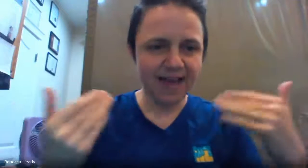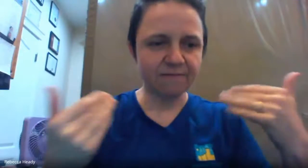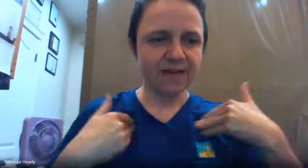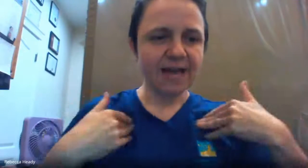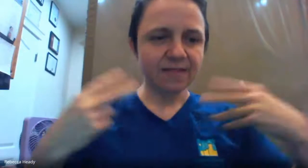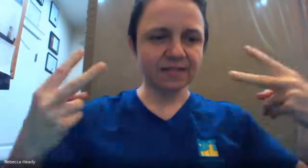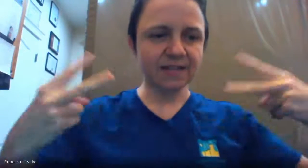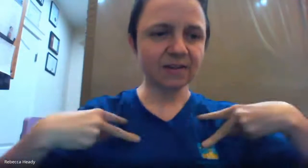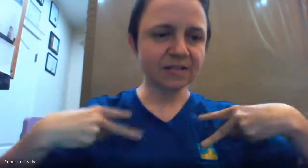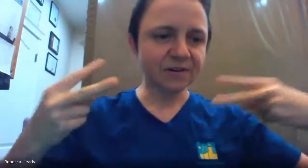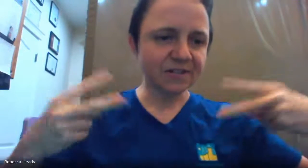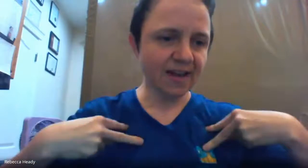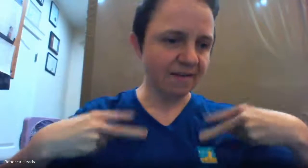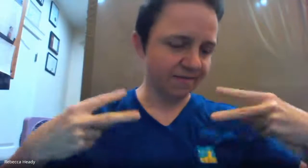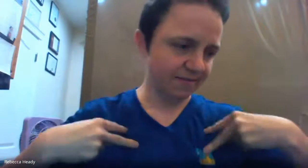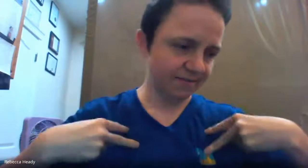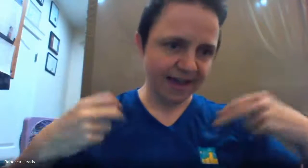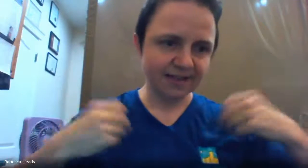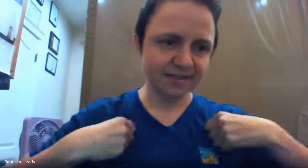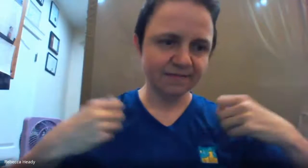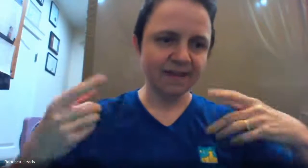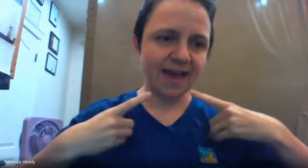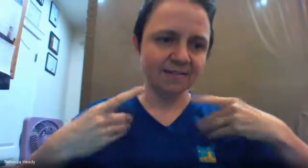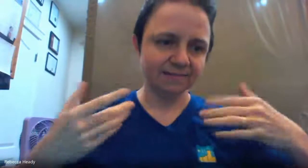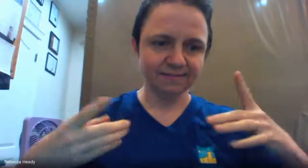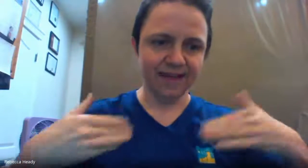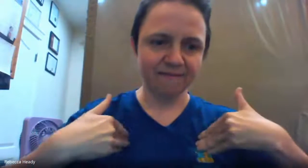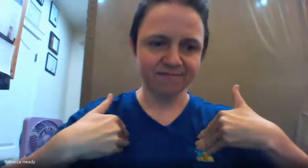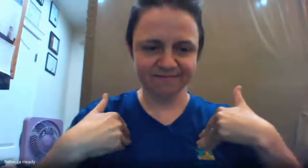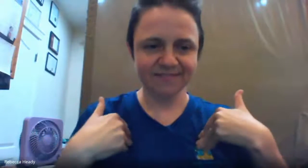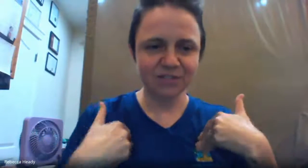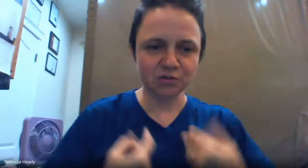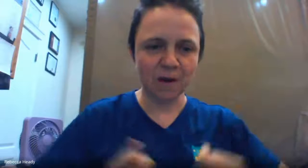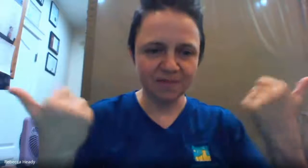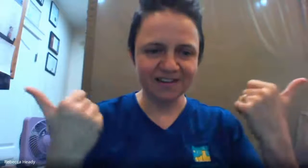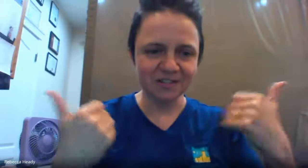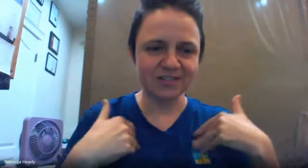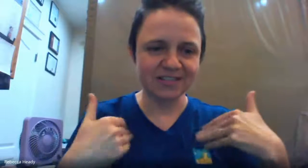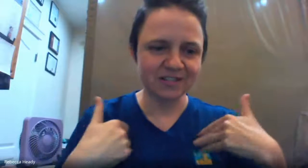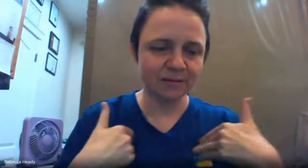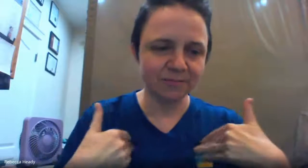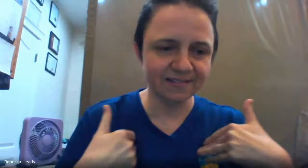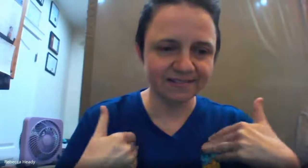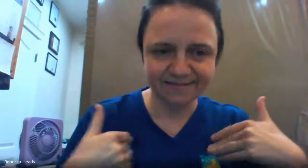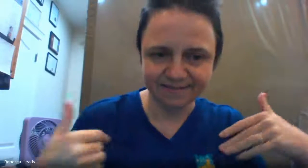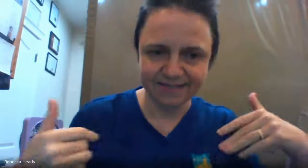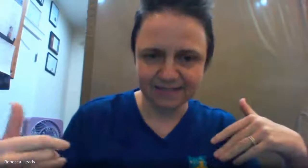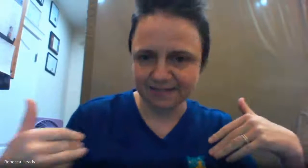This is the English version. Have, had, have. Just drop the initialization, same sign. Yeah. Okay, what's the